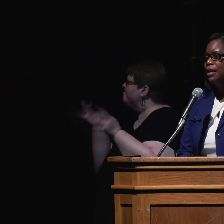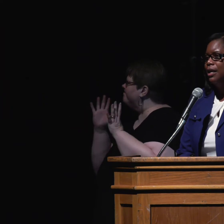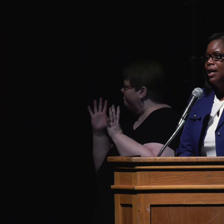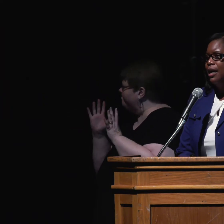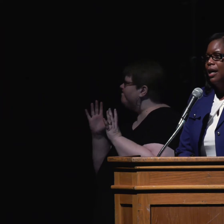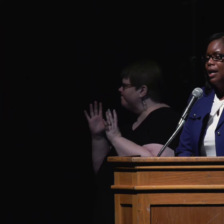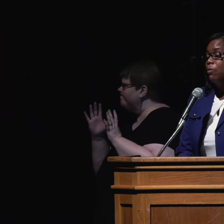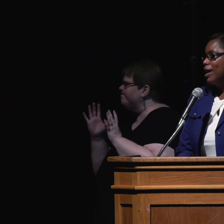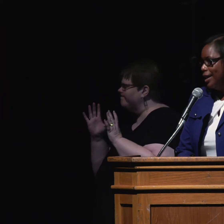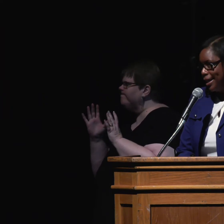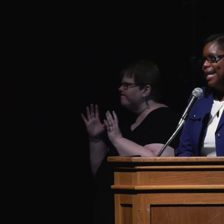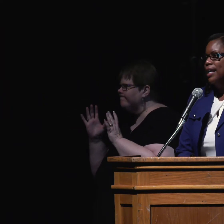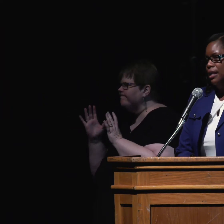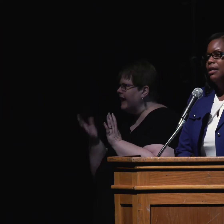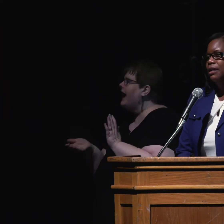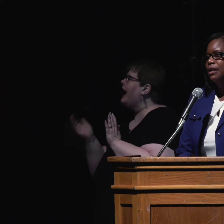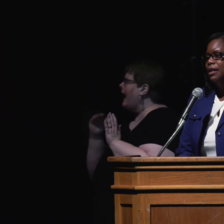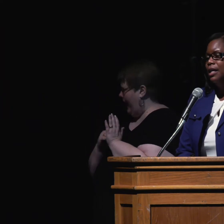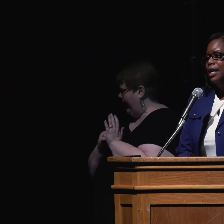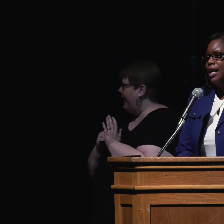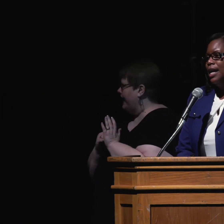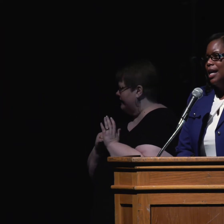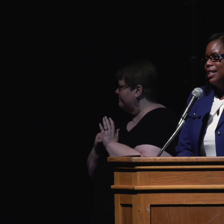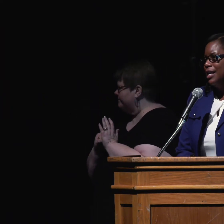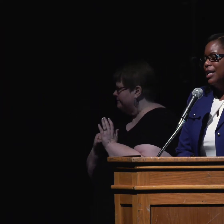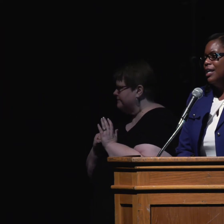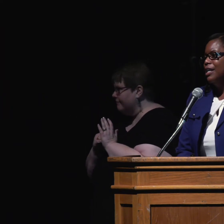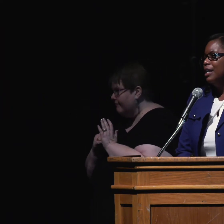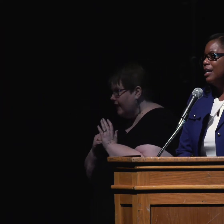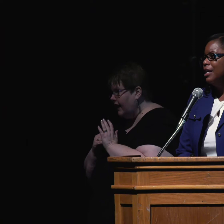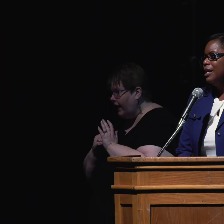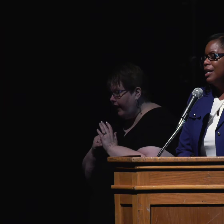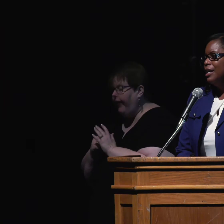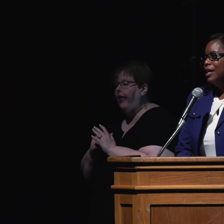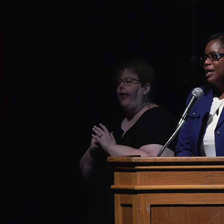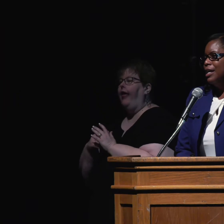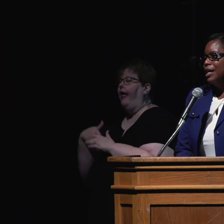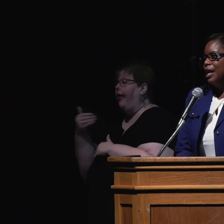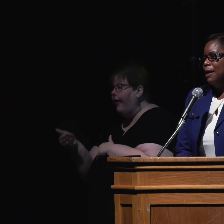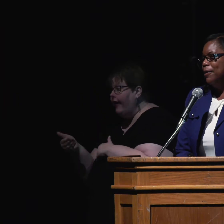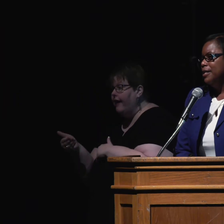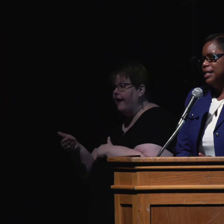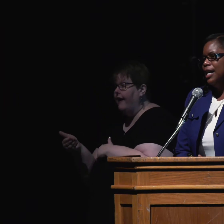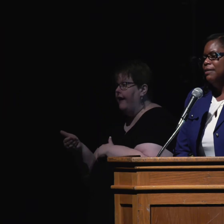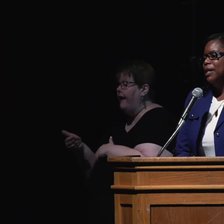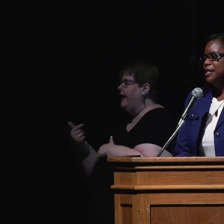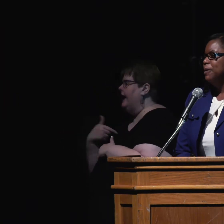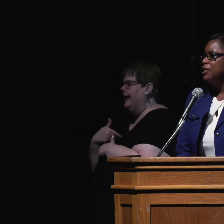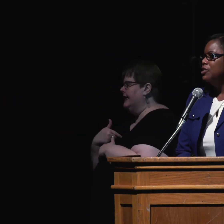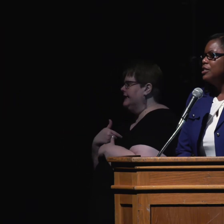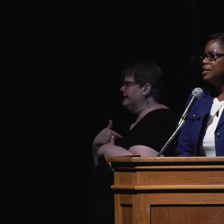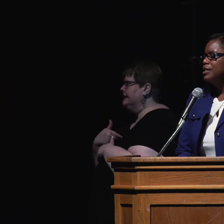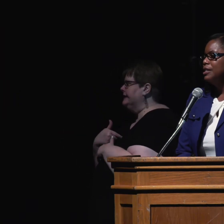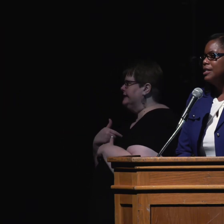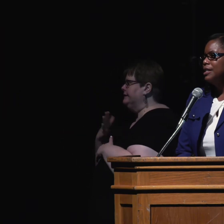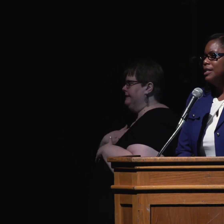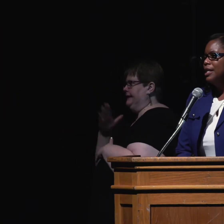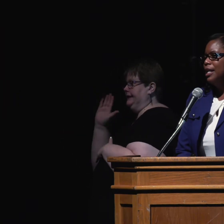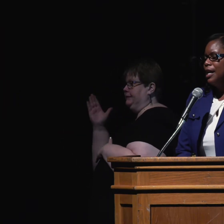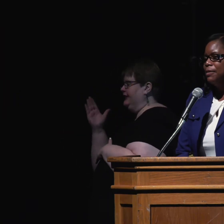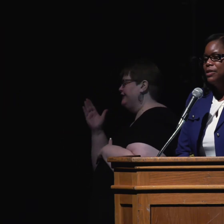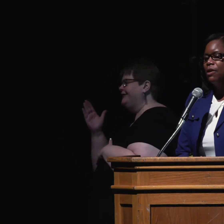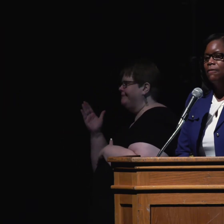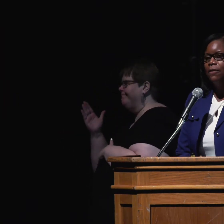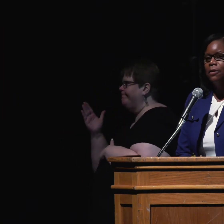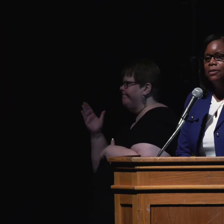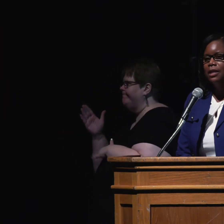happening again. And then I put aside my speech